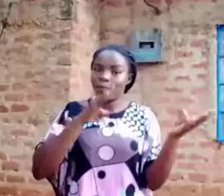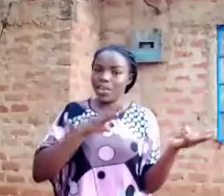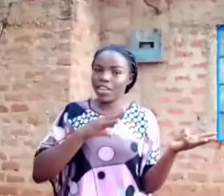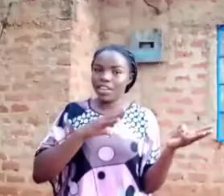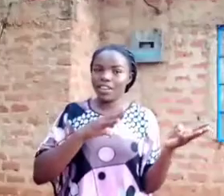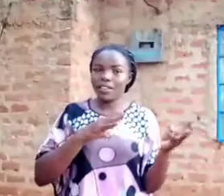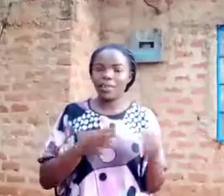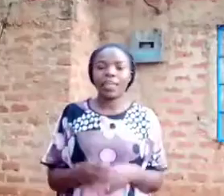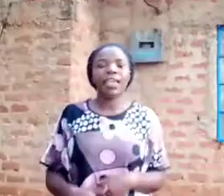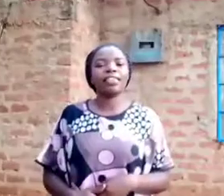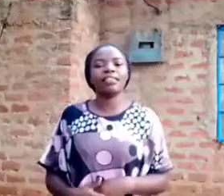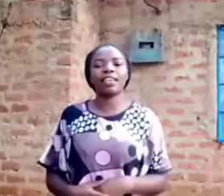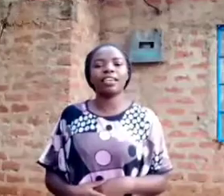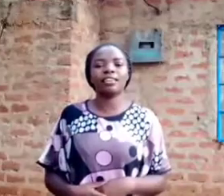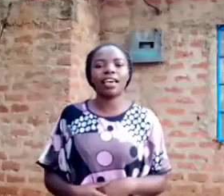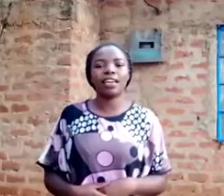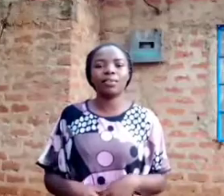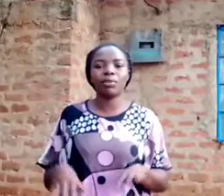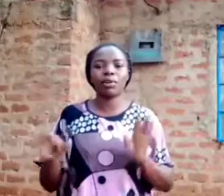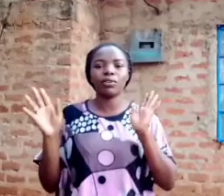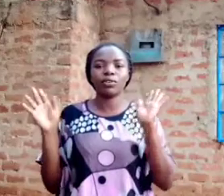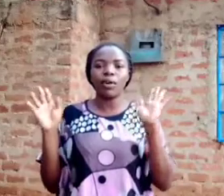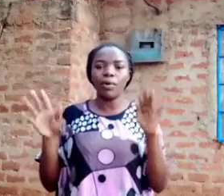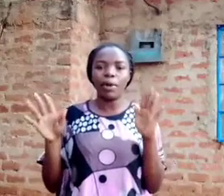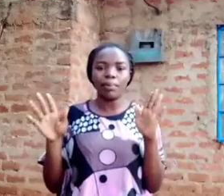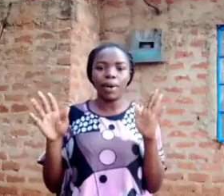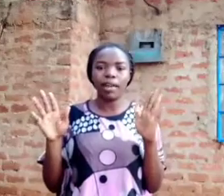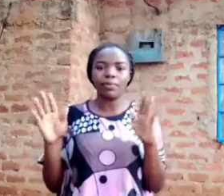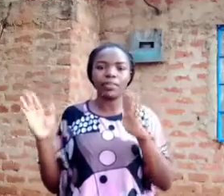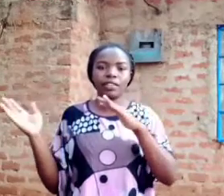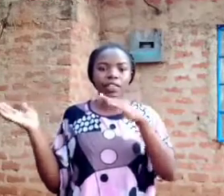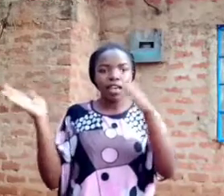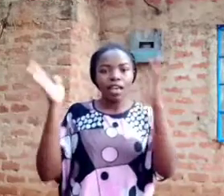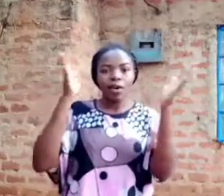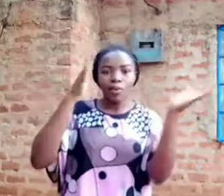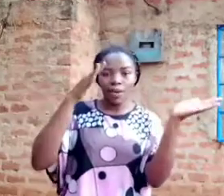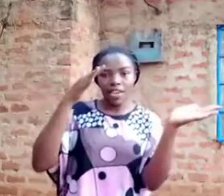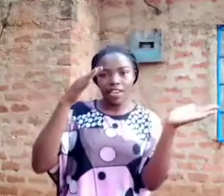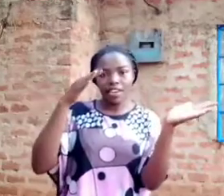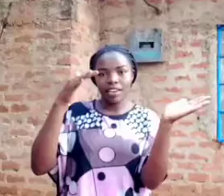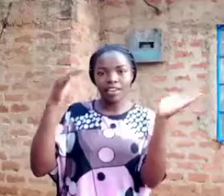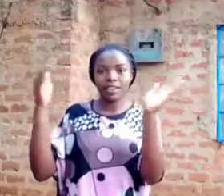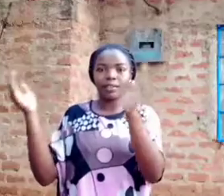wind. And the second sign we'll use open palms, wind.